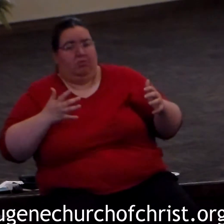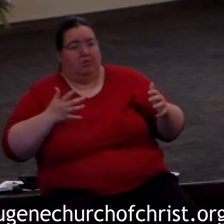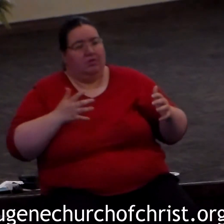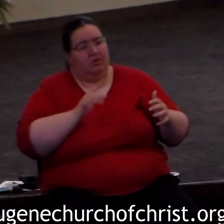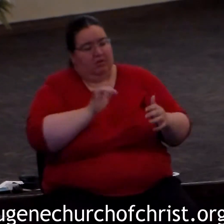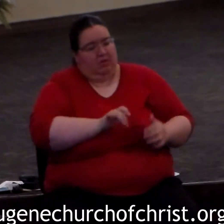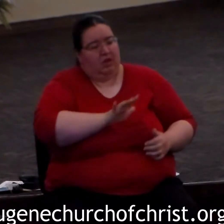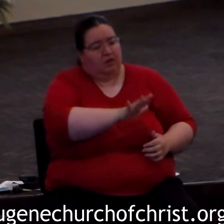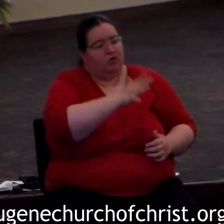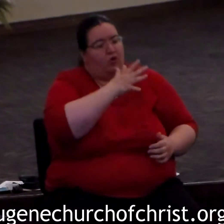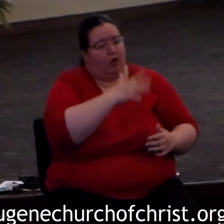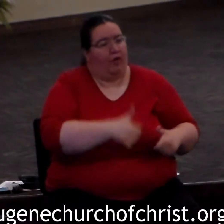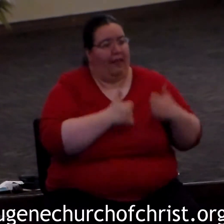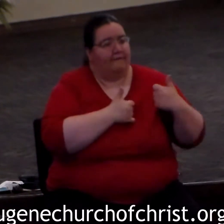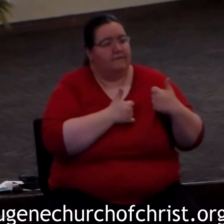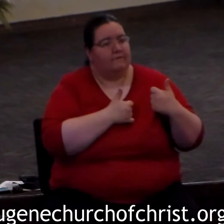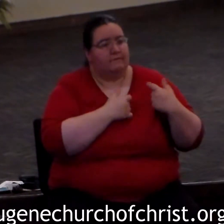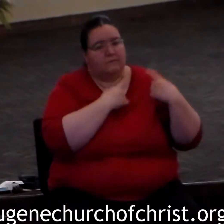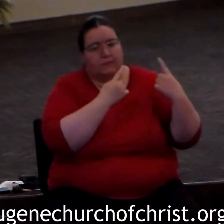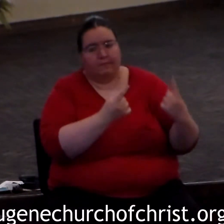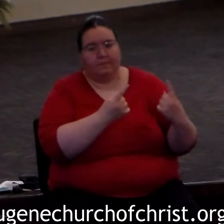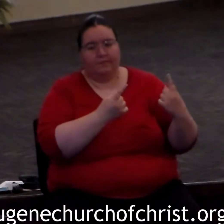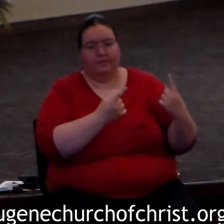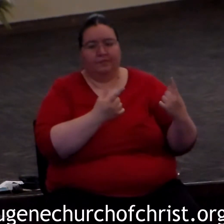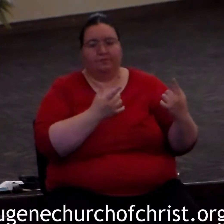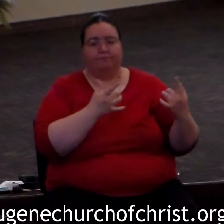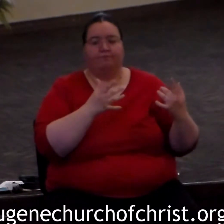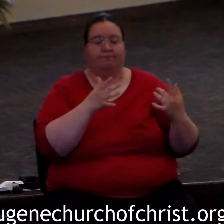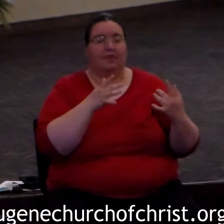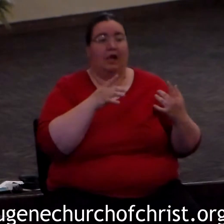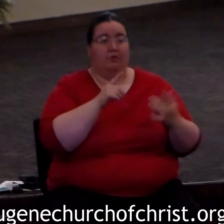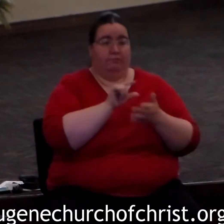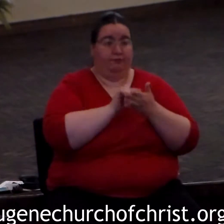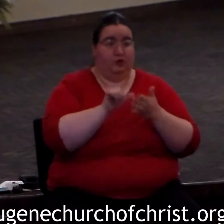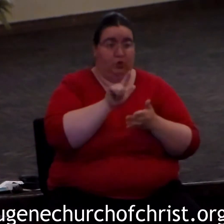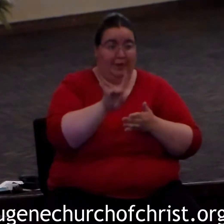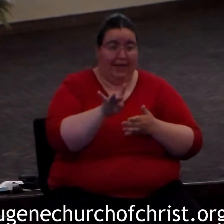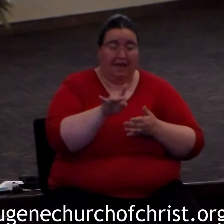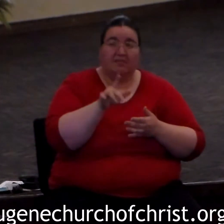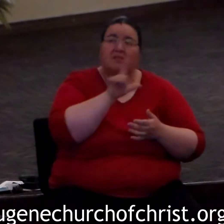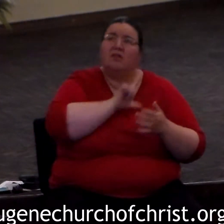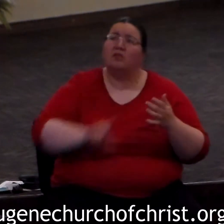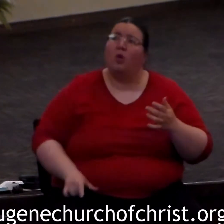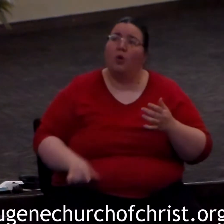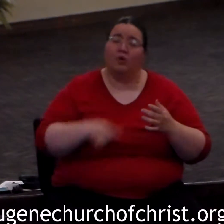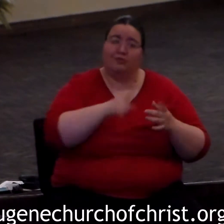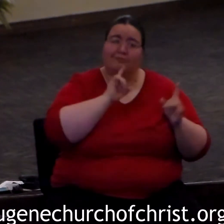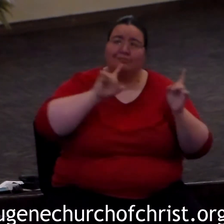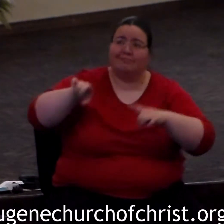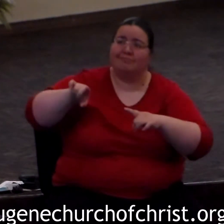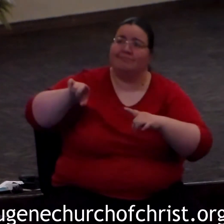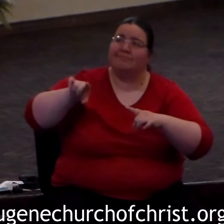even the dogs. Lord, she replies, in verse 28, even the dogs under the table eat the children's